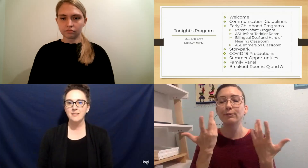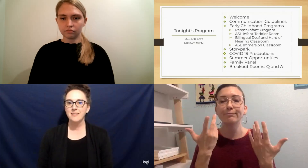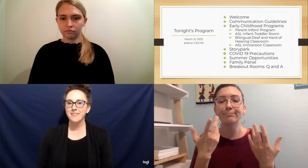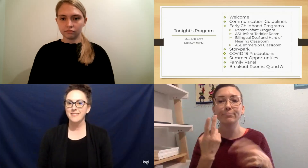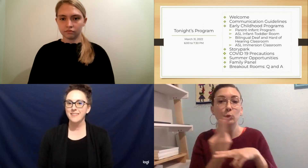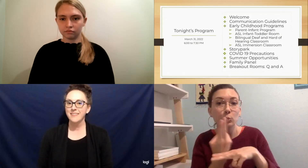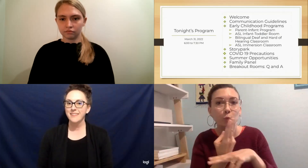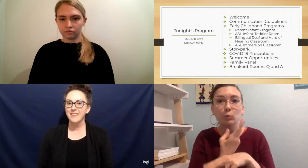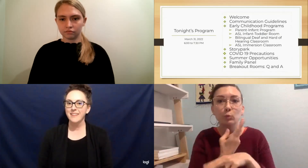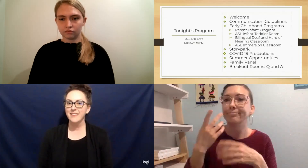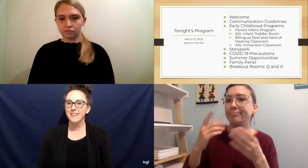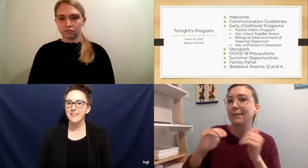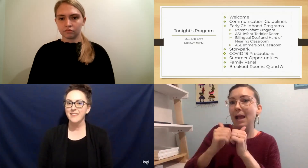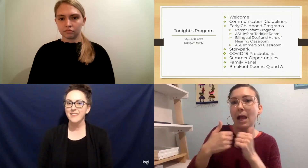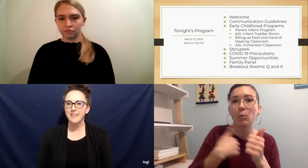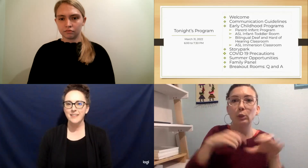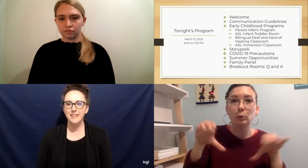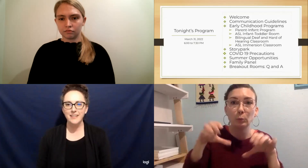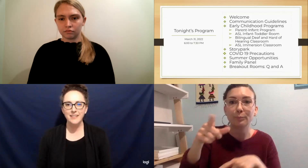And